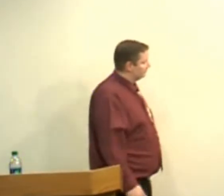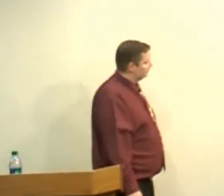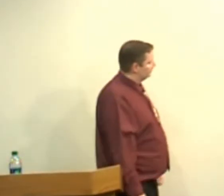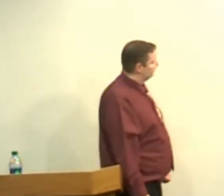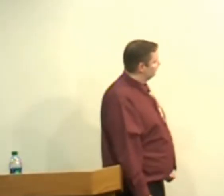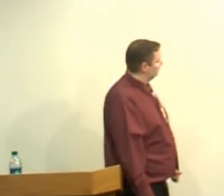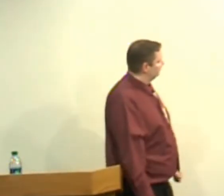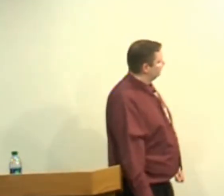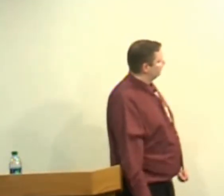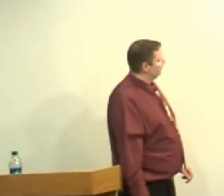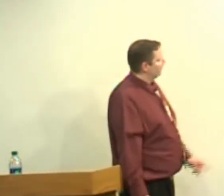prayers.